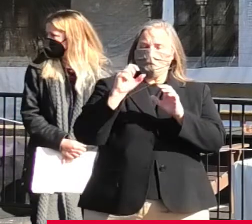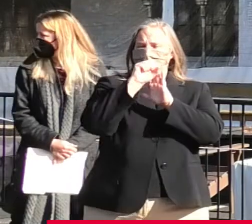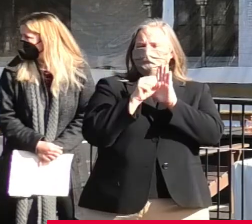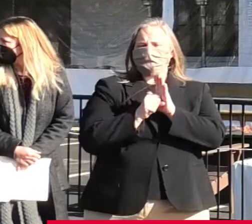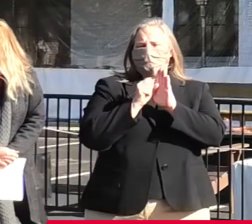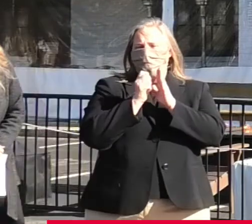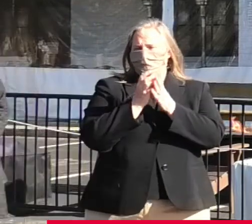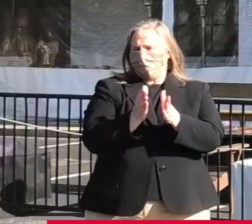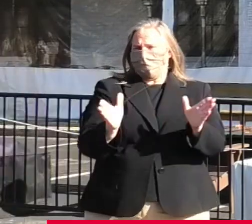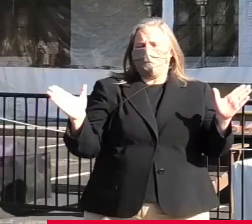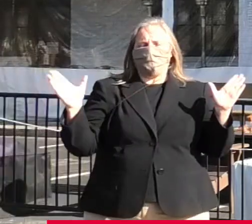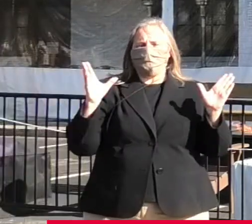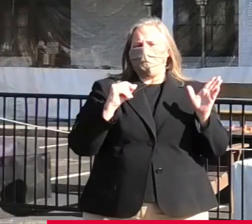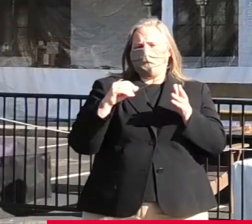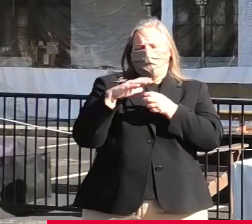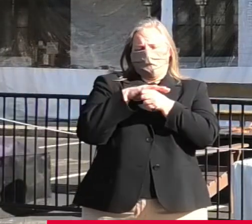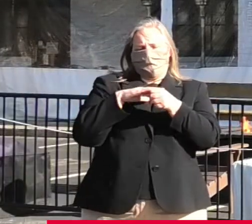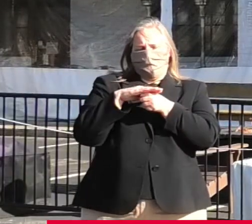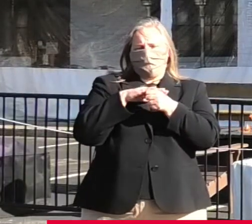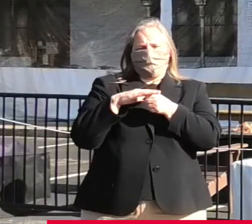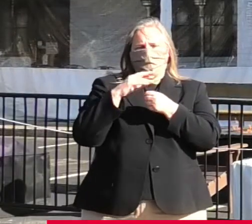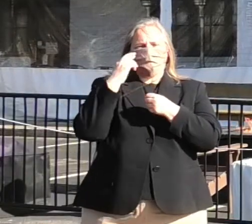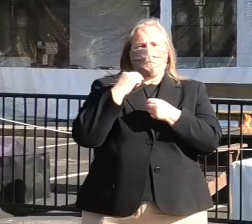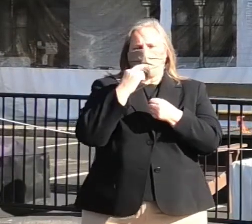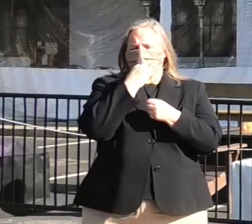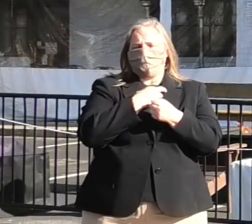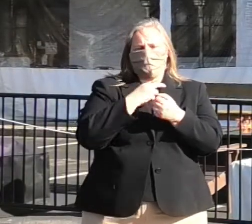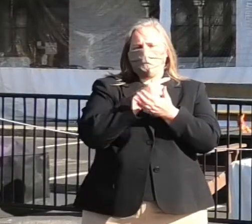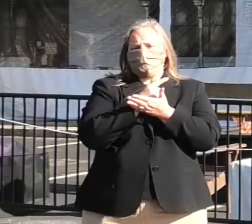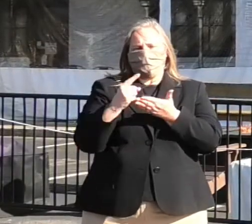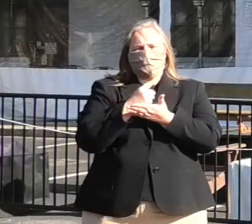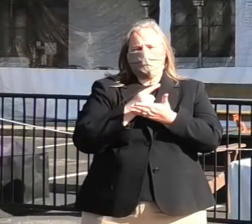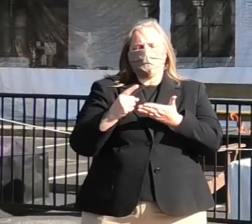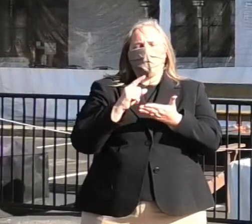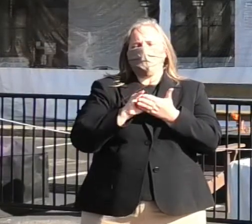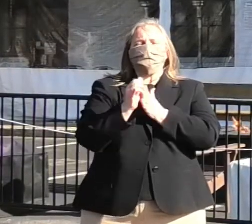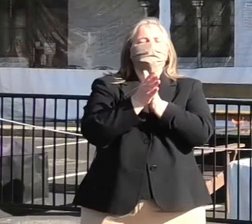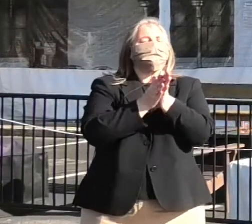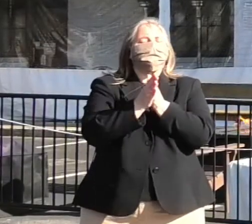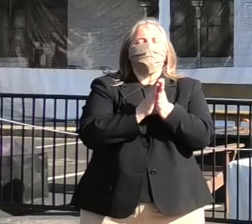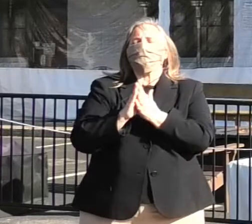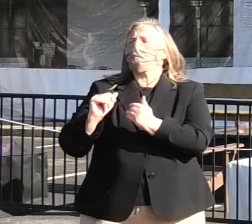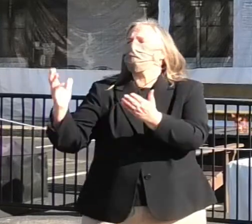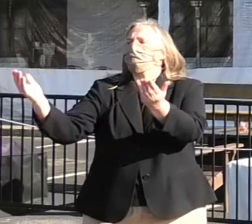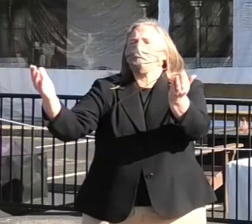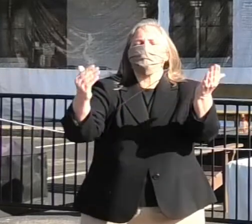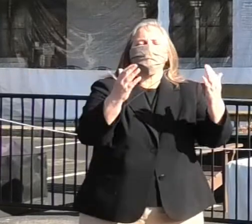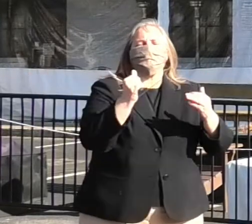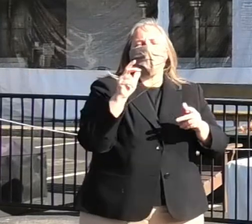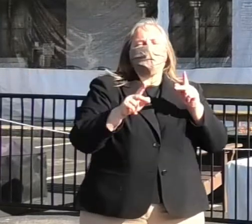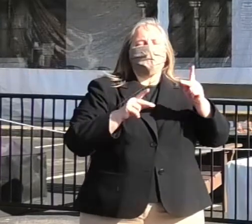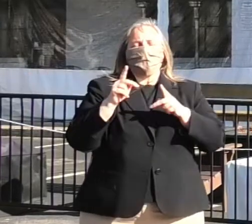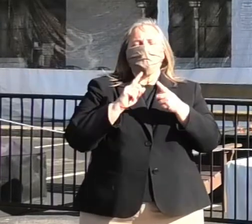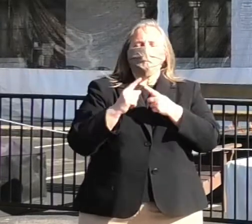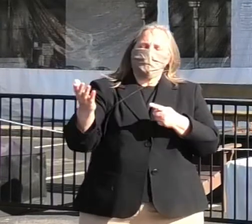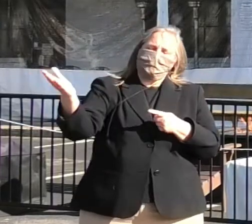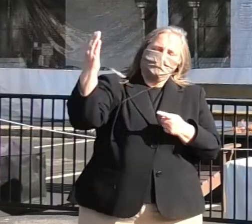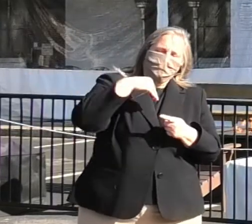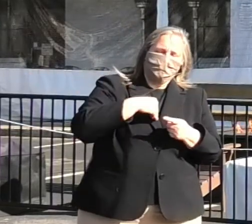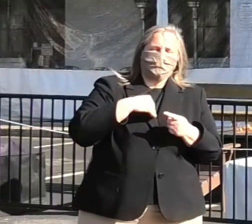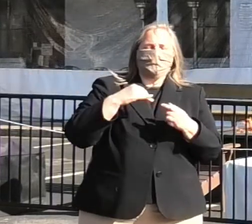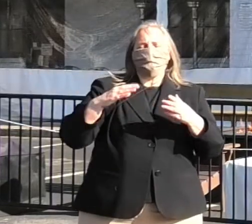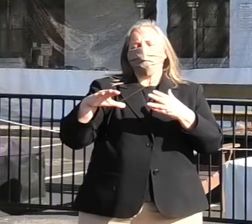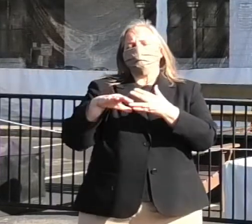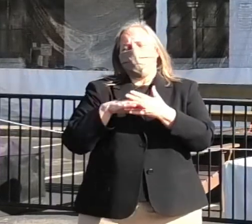statewide and local restaurant weeks are an incentive for the public to come out, get a break from either the summer or the